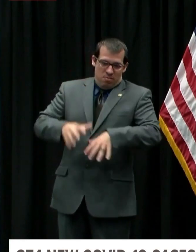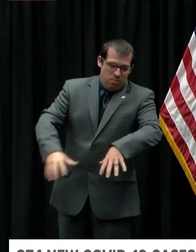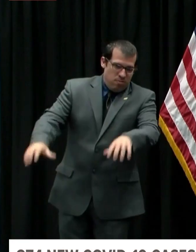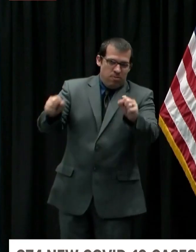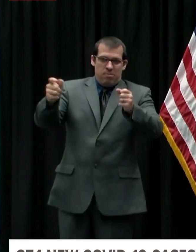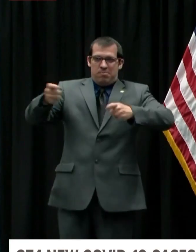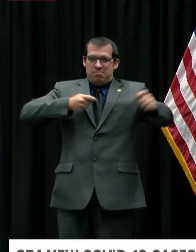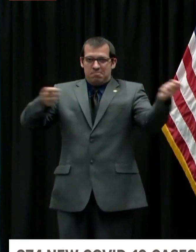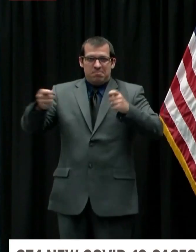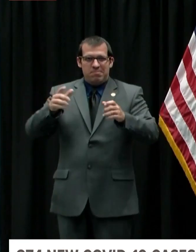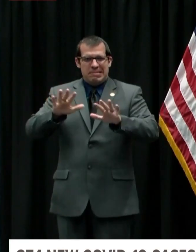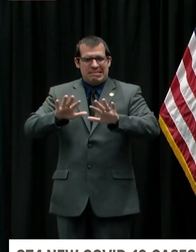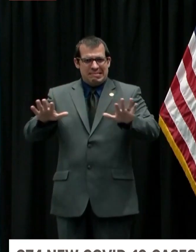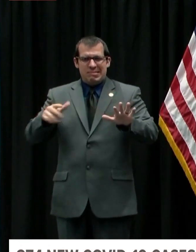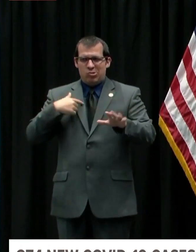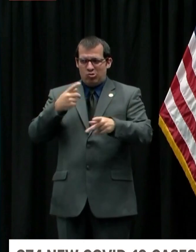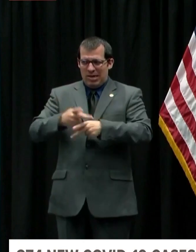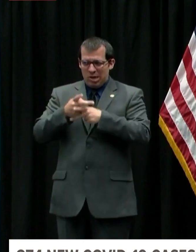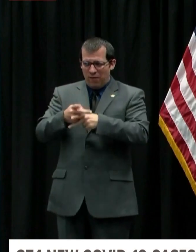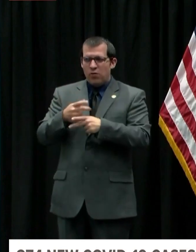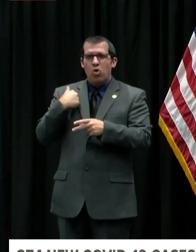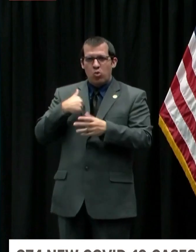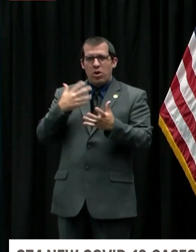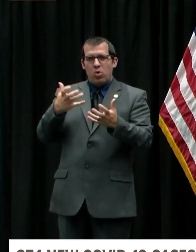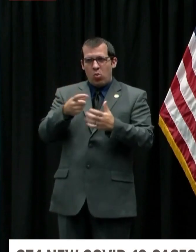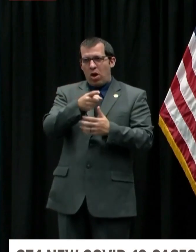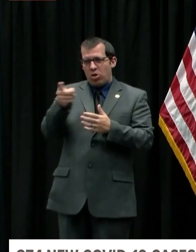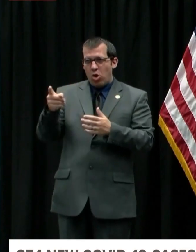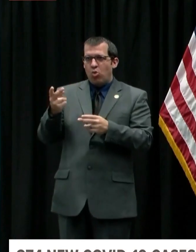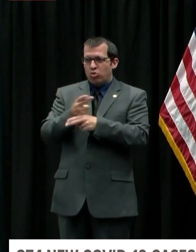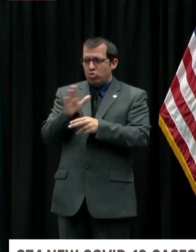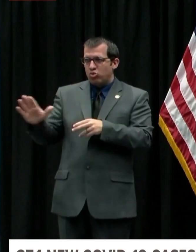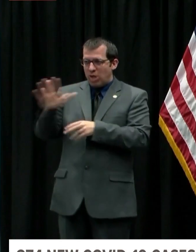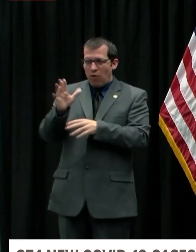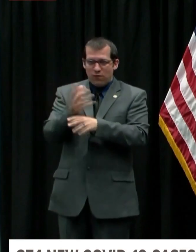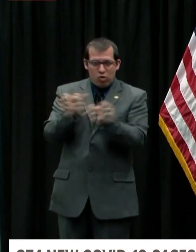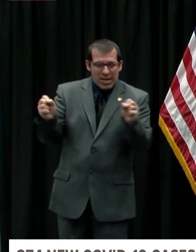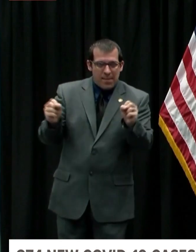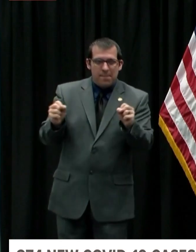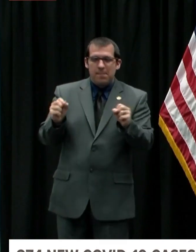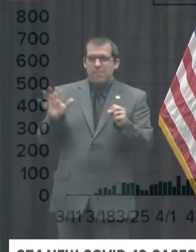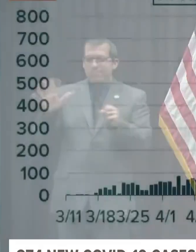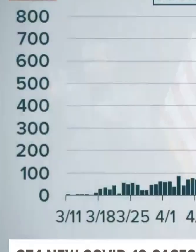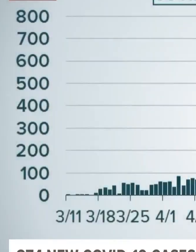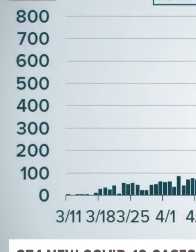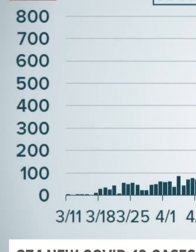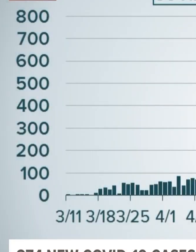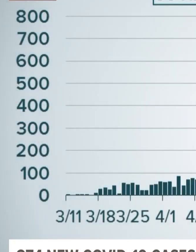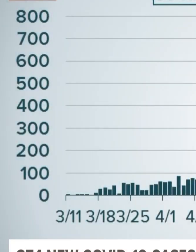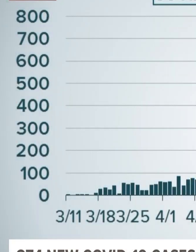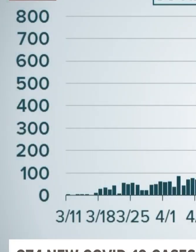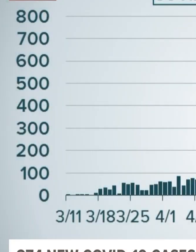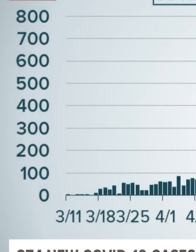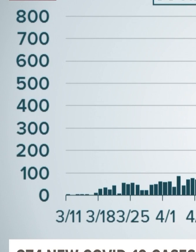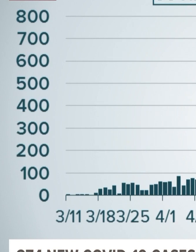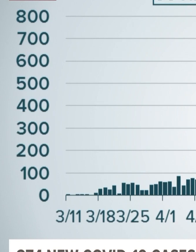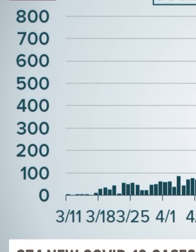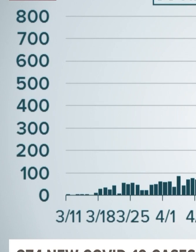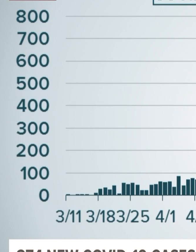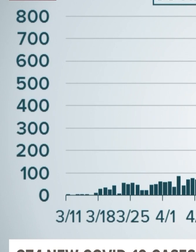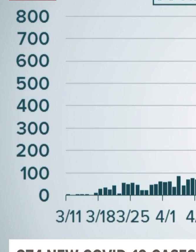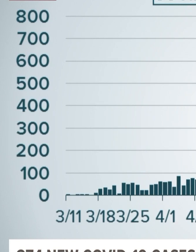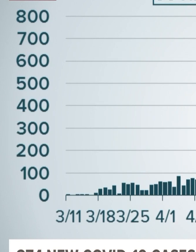and restrictions, and so we want people to exercise their freedoms, their freedom of choice, and